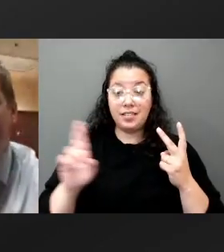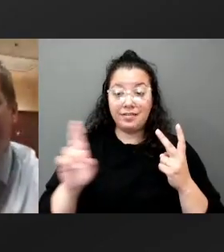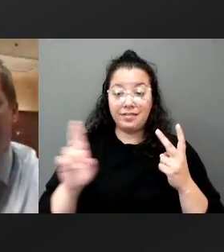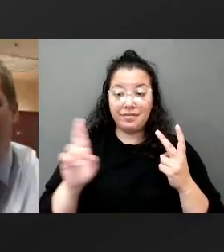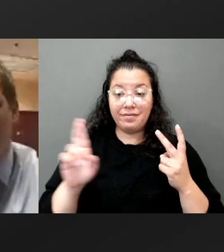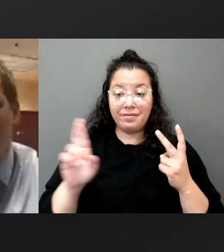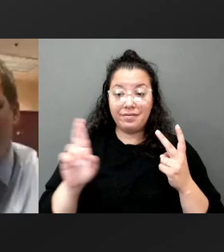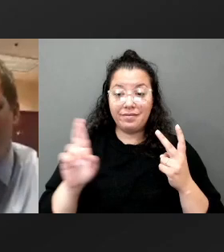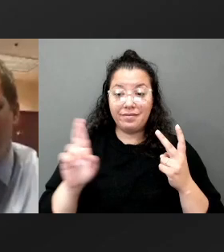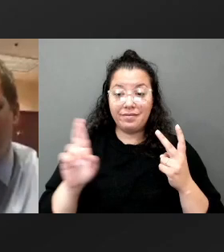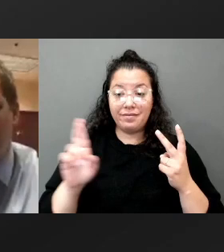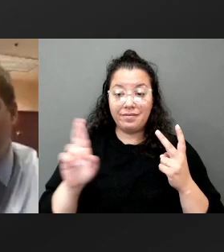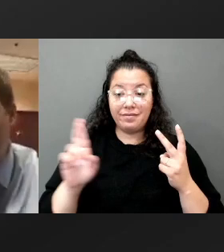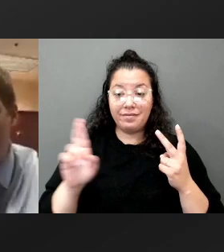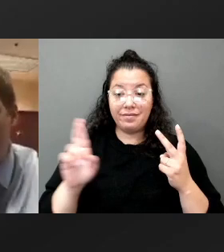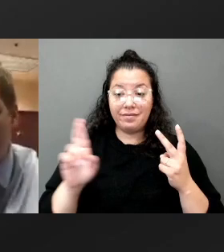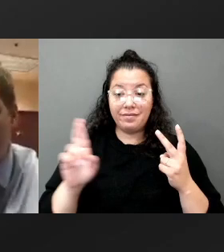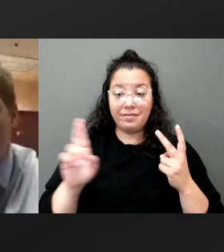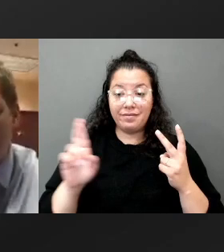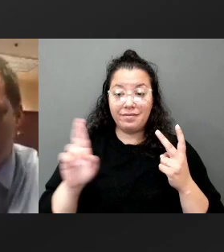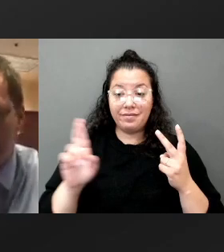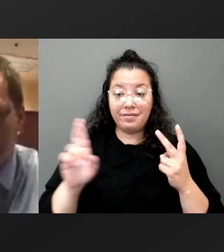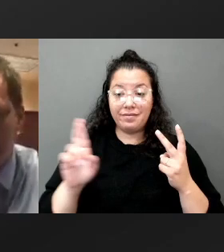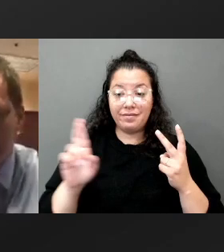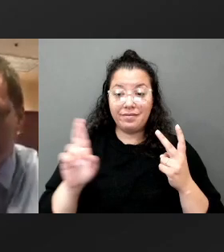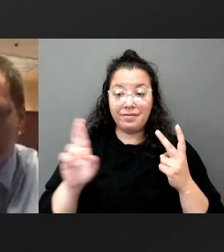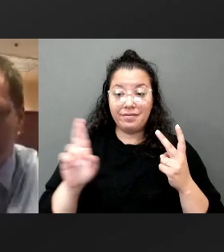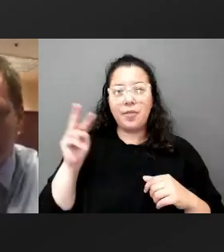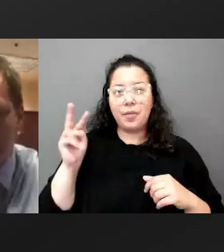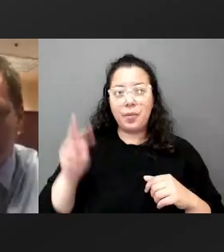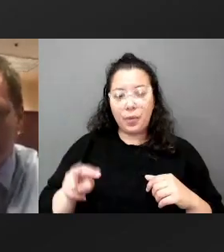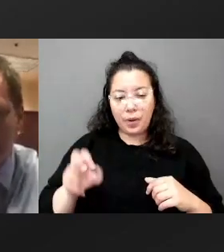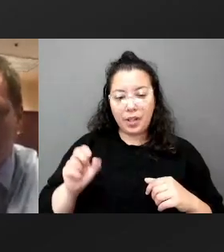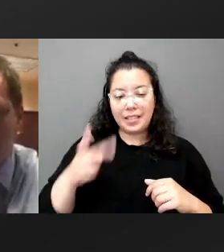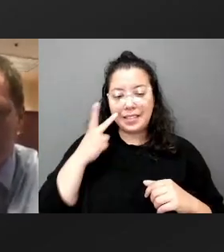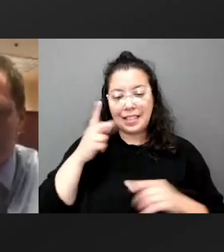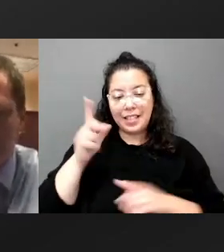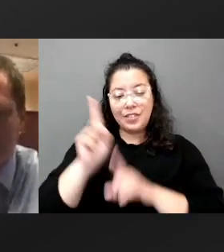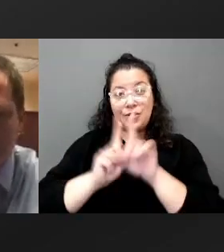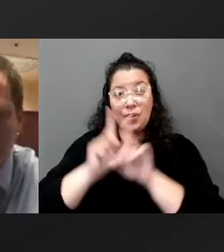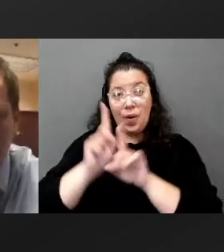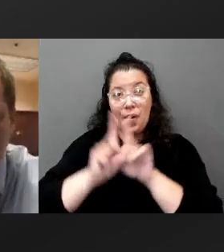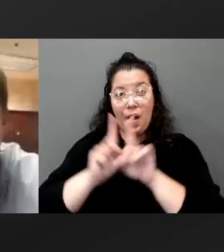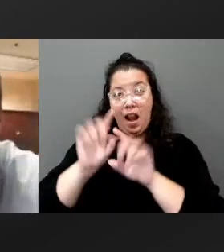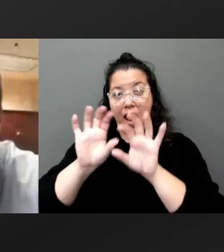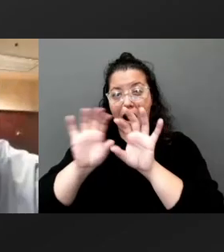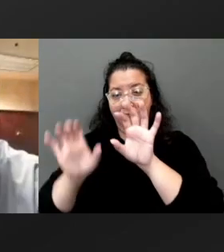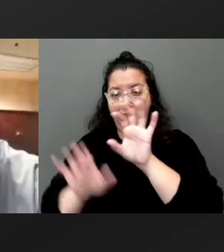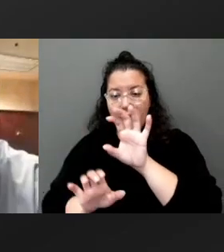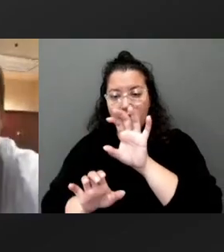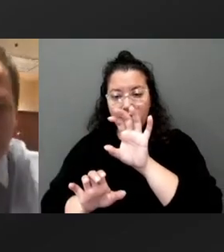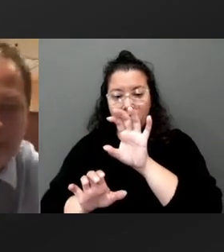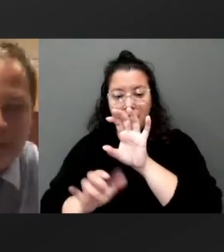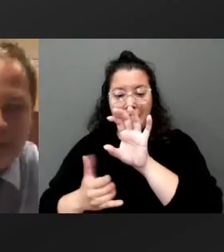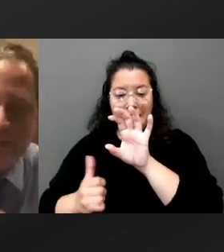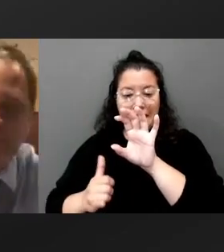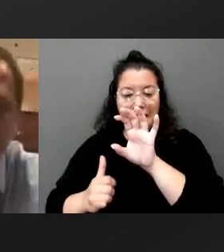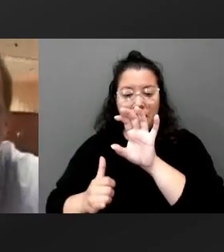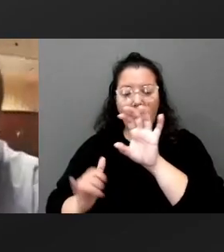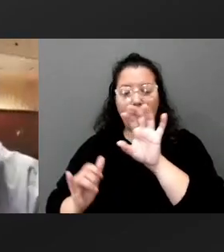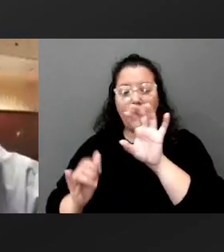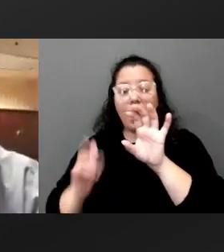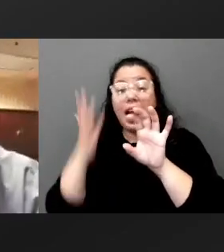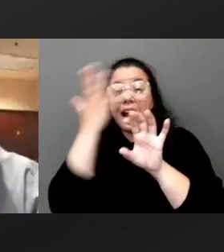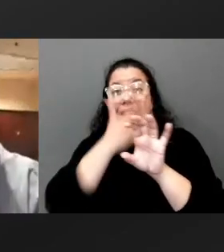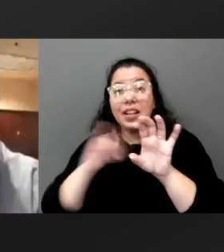of yellow, if you look below, there's a star, and then you below it, there are these kind of yellow things that look like a ship, like a ship